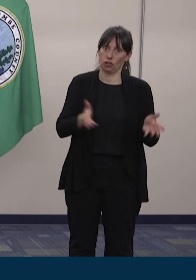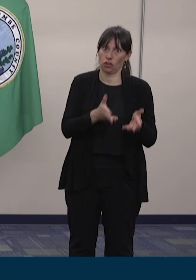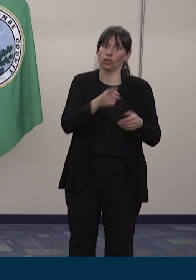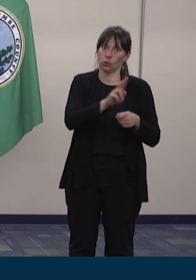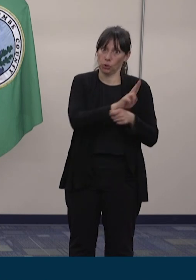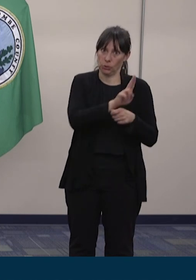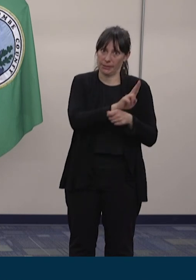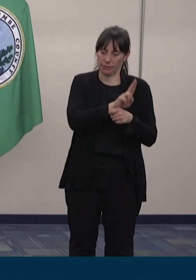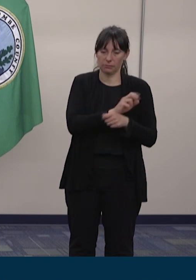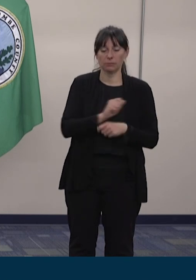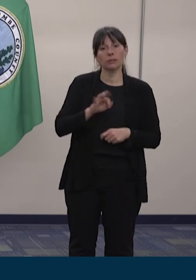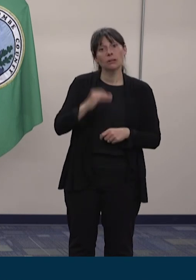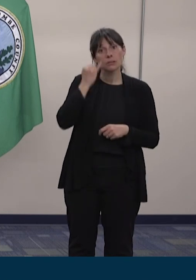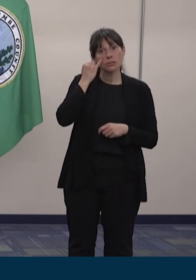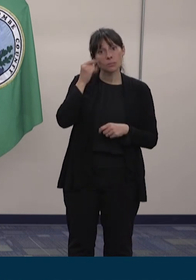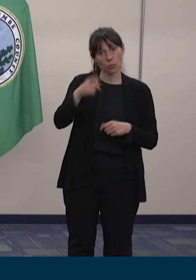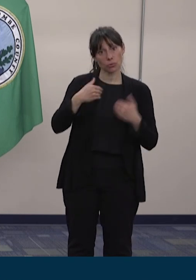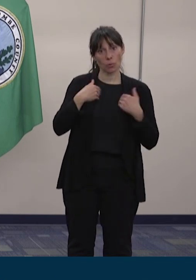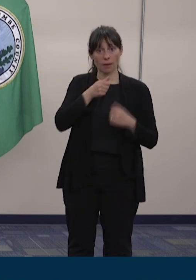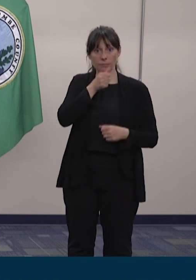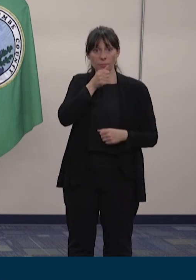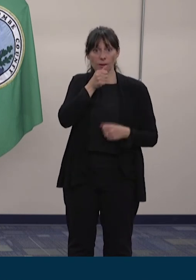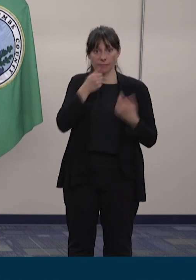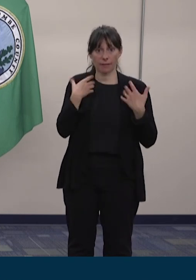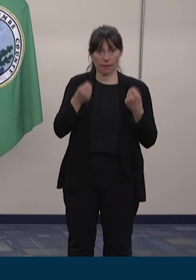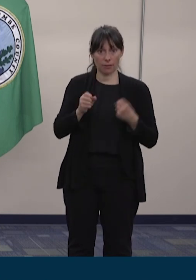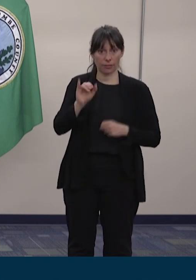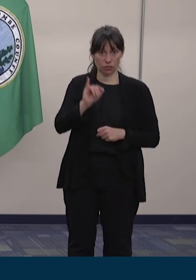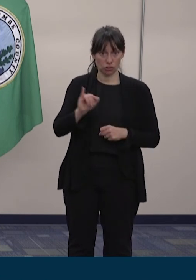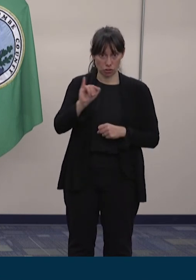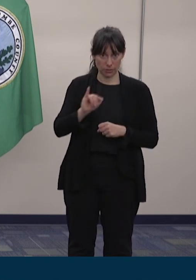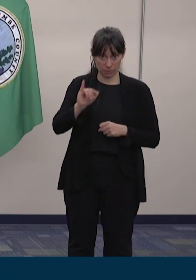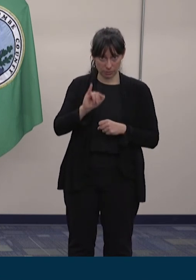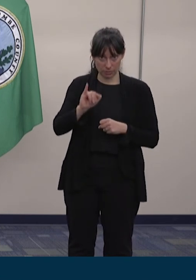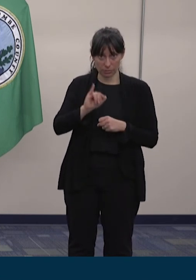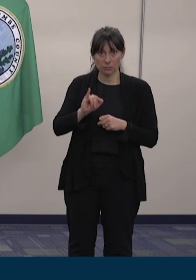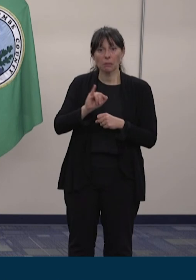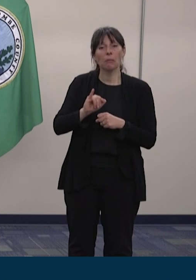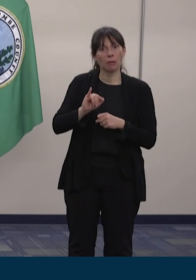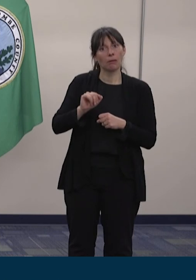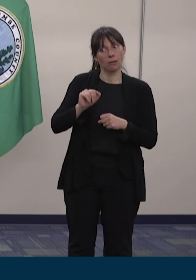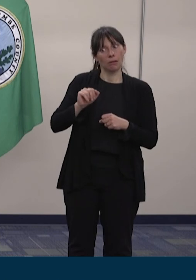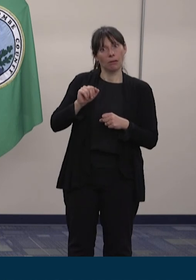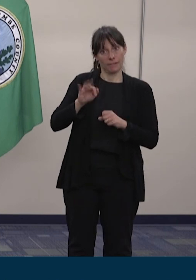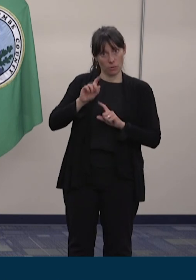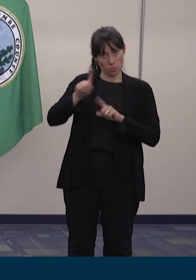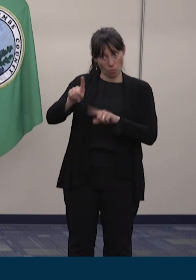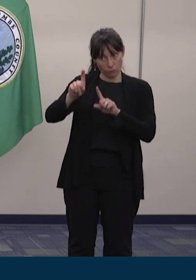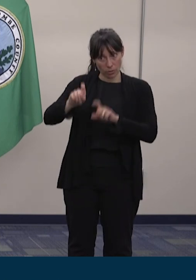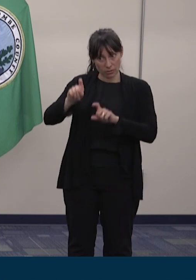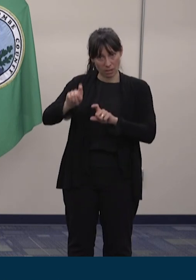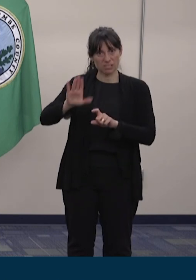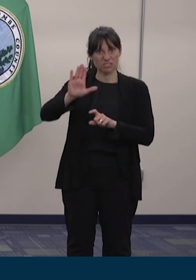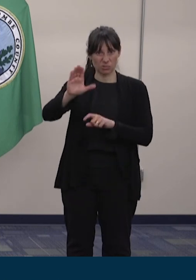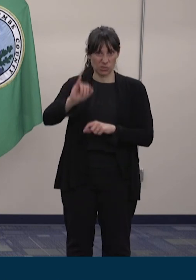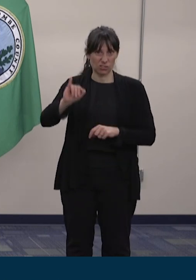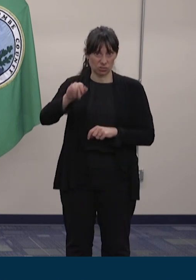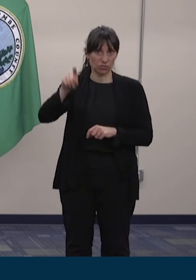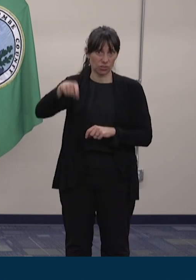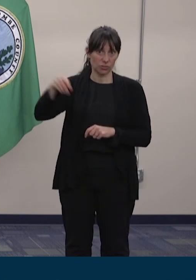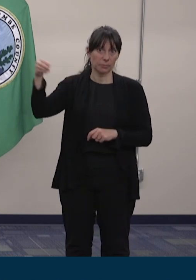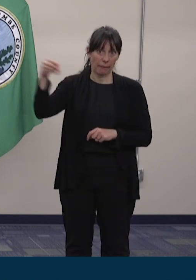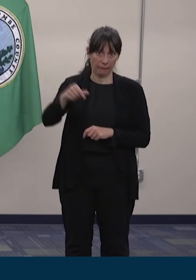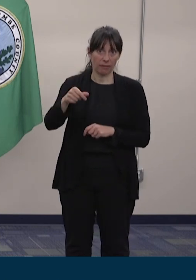payment for los your pagos COVID-19 test and para tus for an office visit pruebas should be debería covered estar cubierto by your insurance. por su